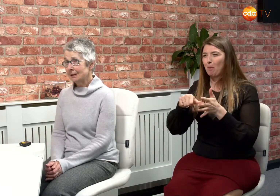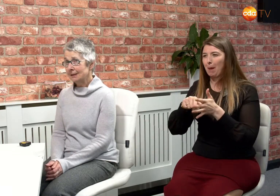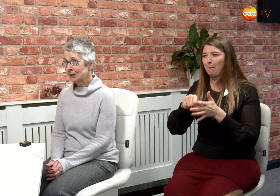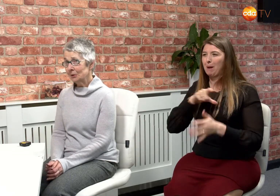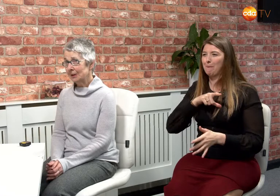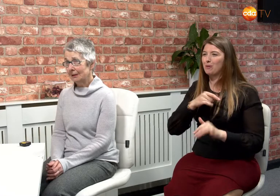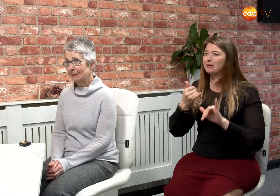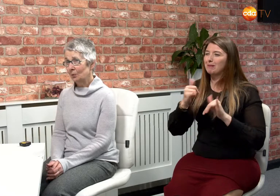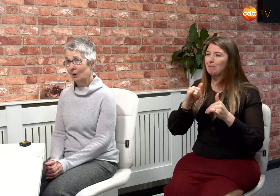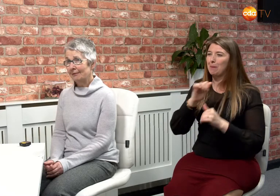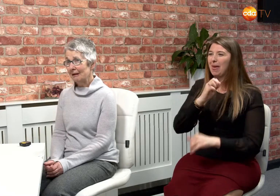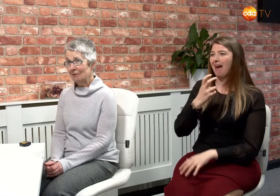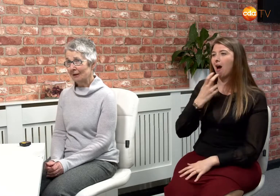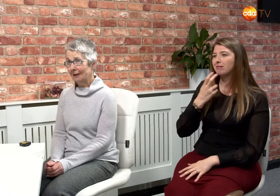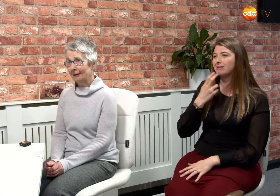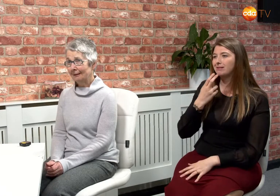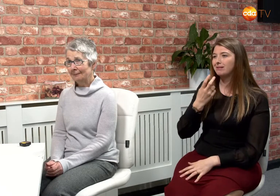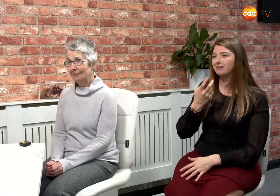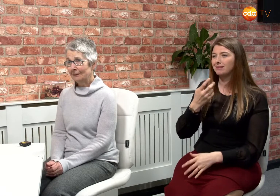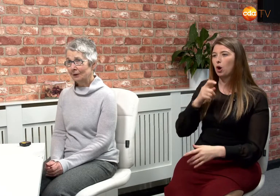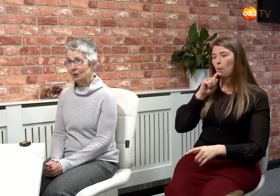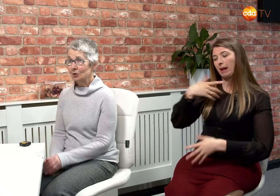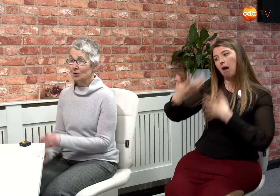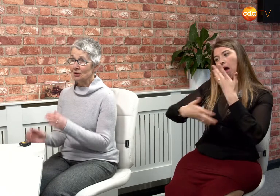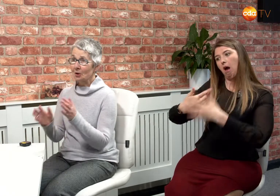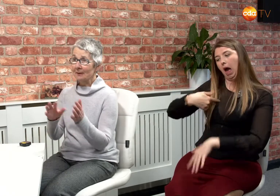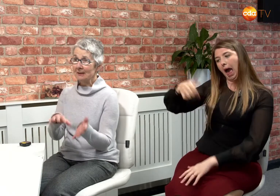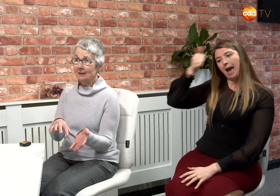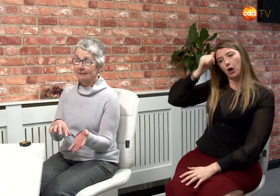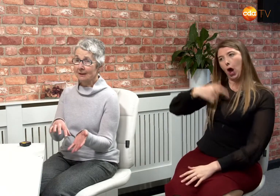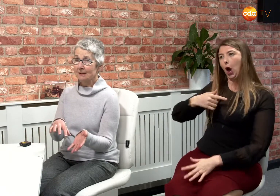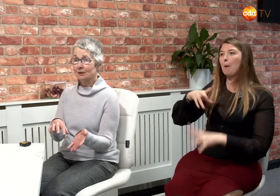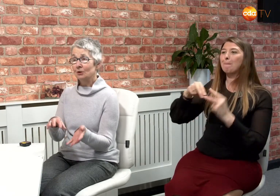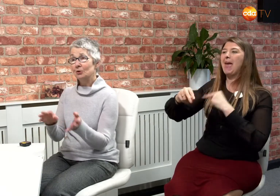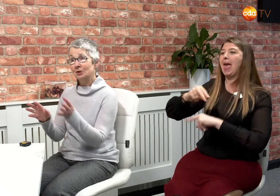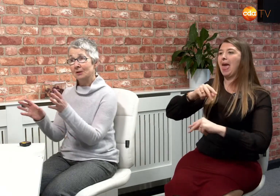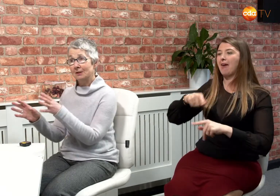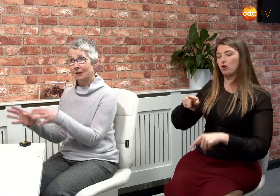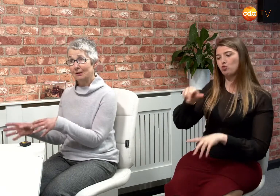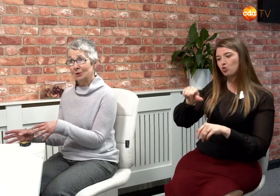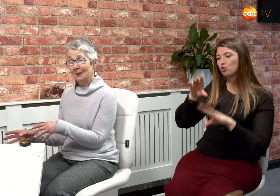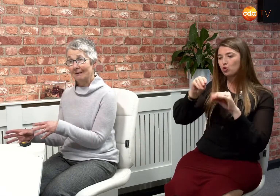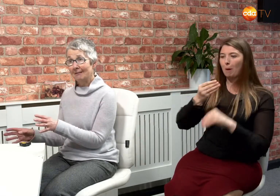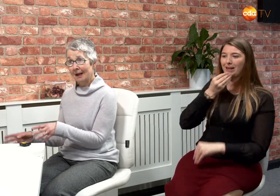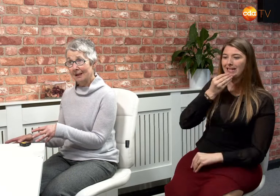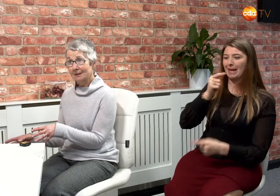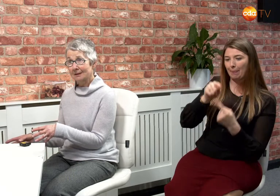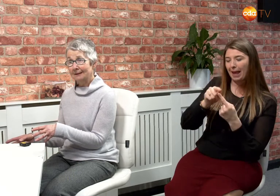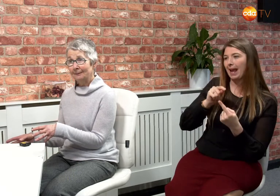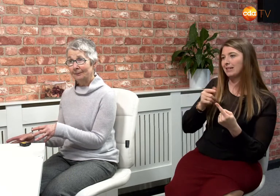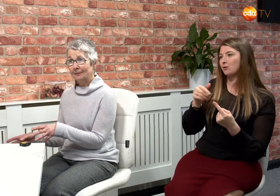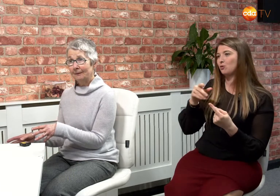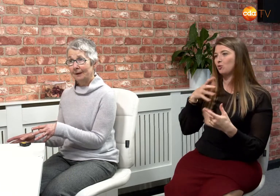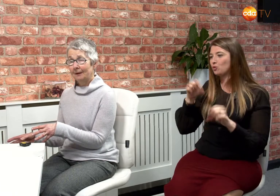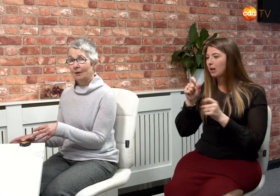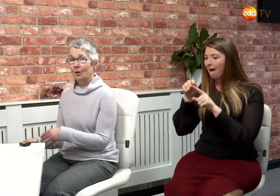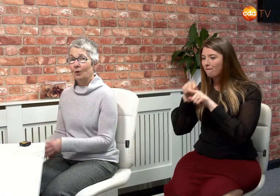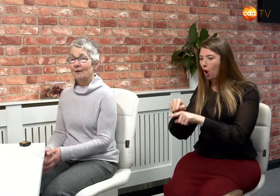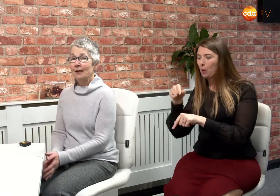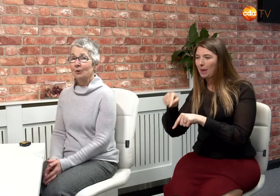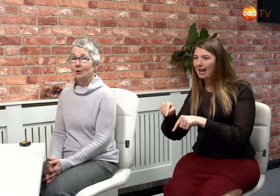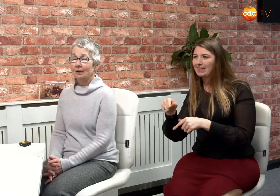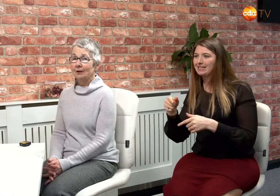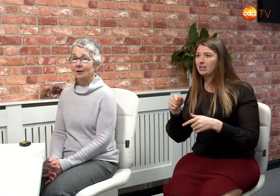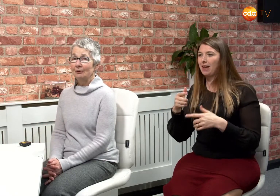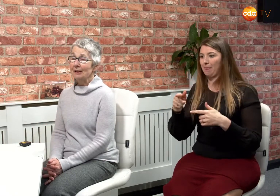their aunties who tell them what they think. You should stop eating this, you should start doing that.